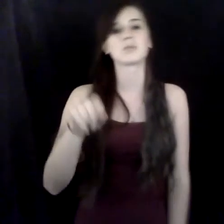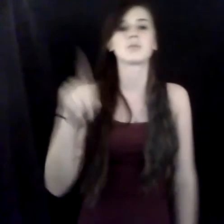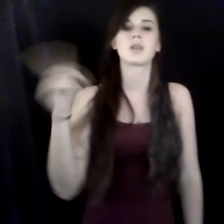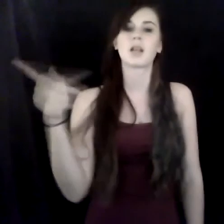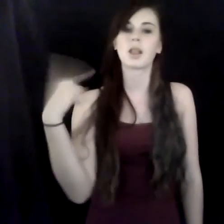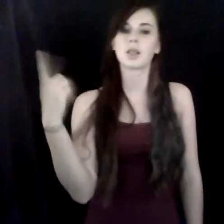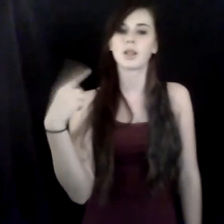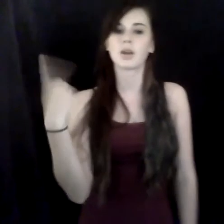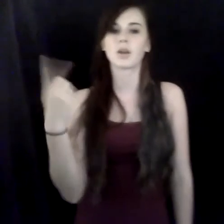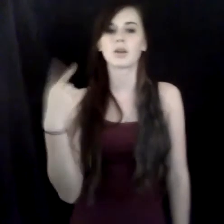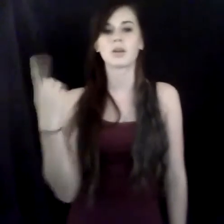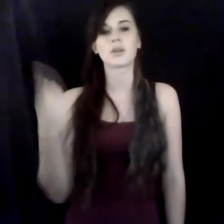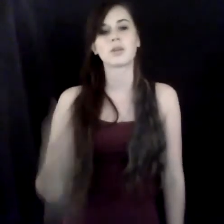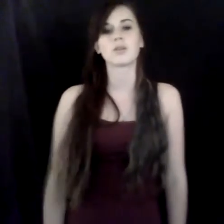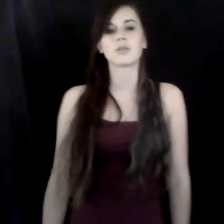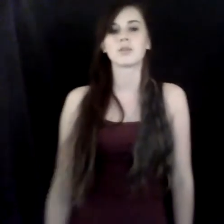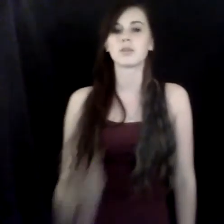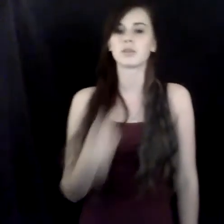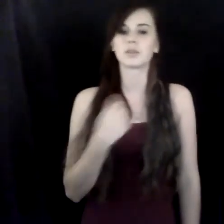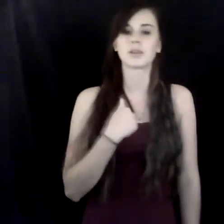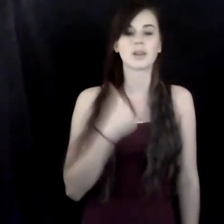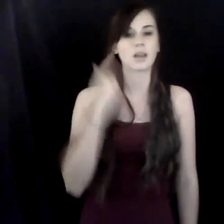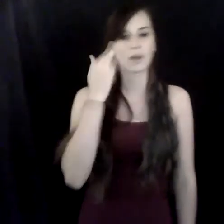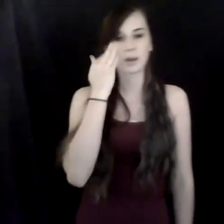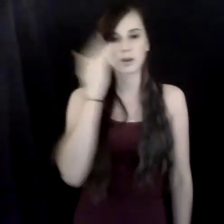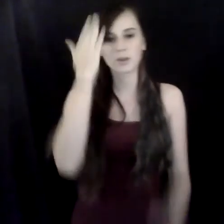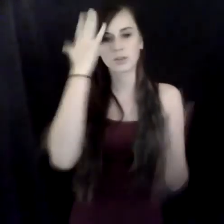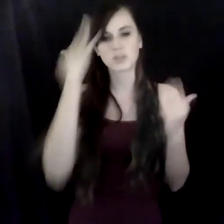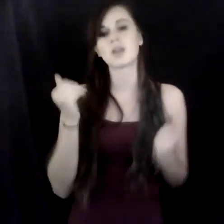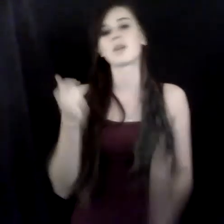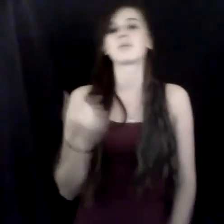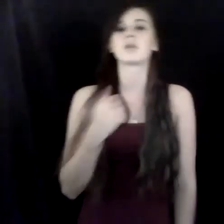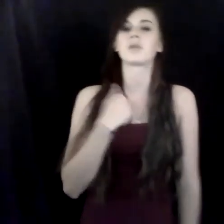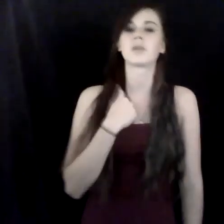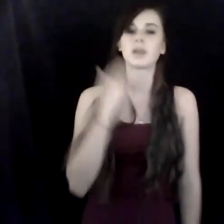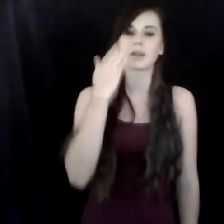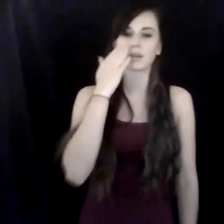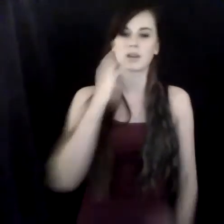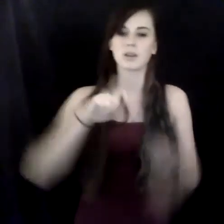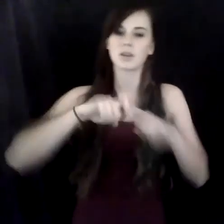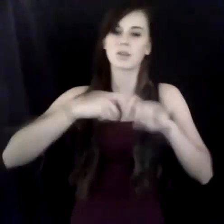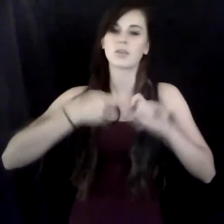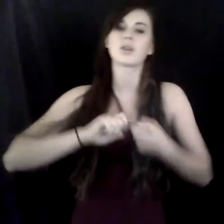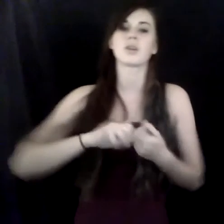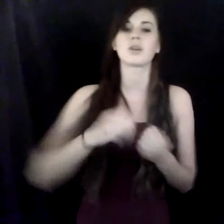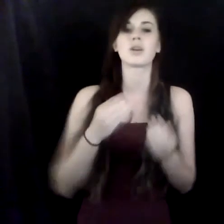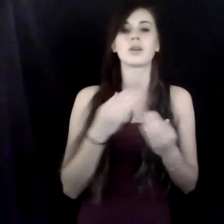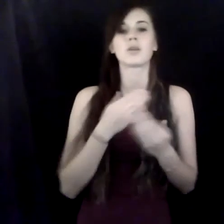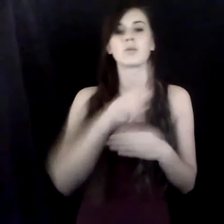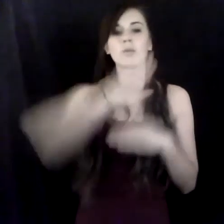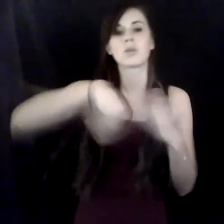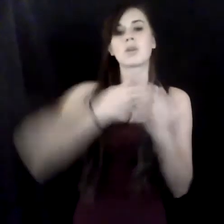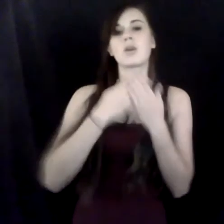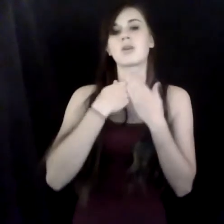alone Oh I know the sorrow I know the hurt But I know